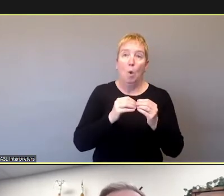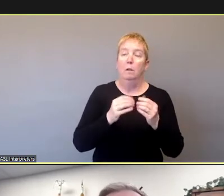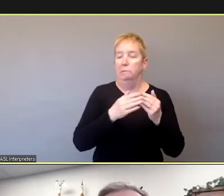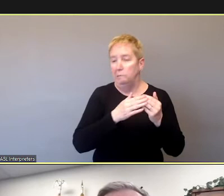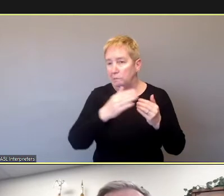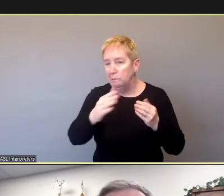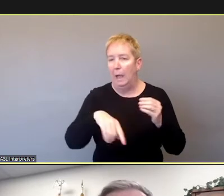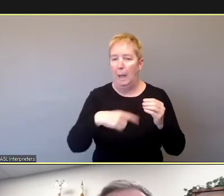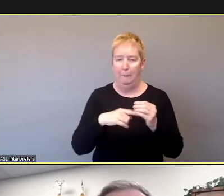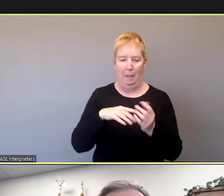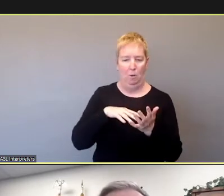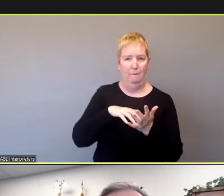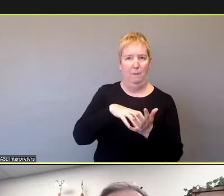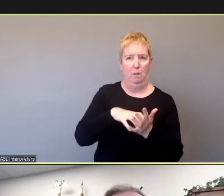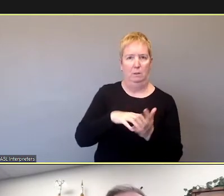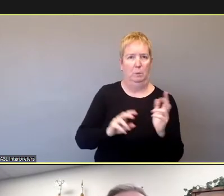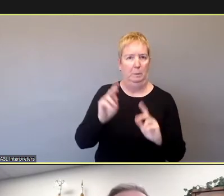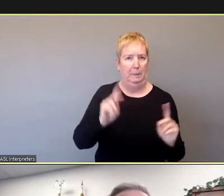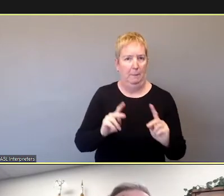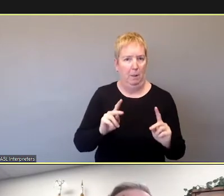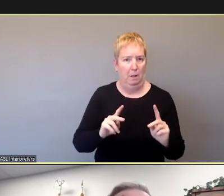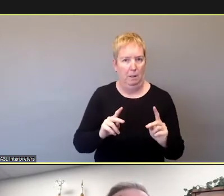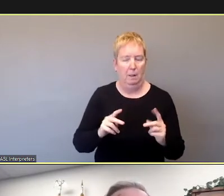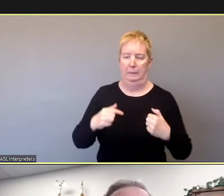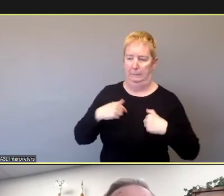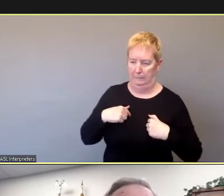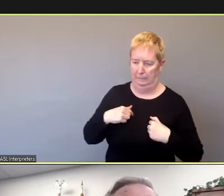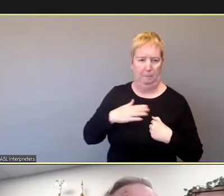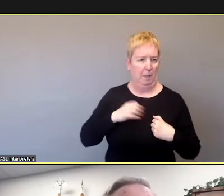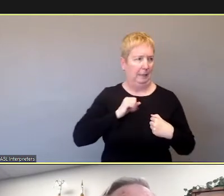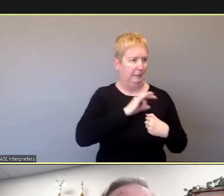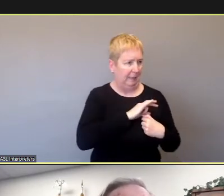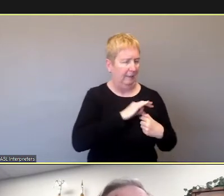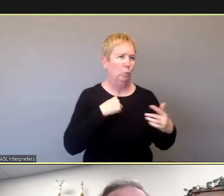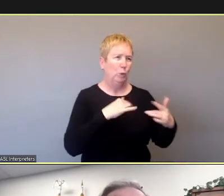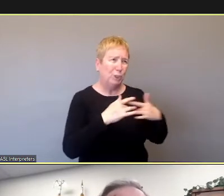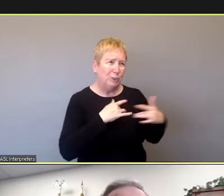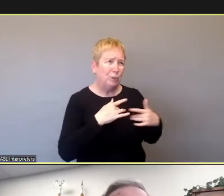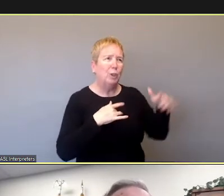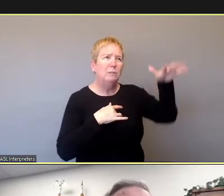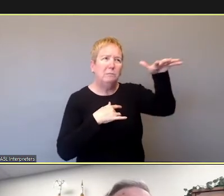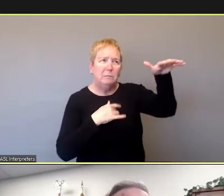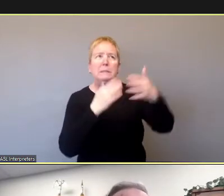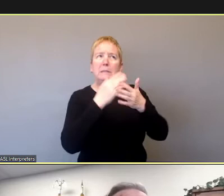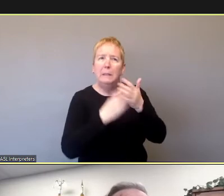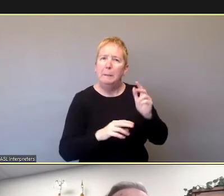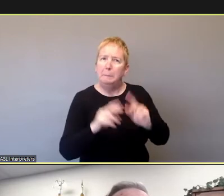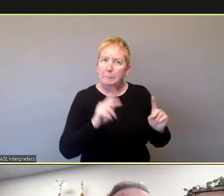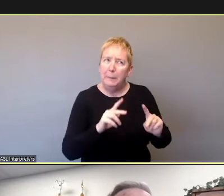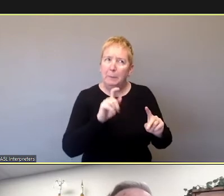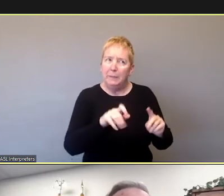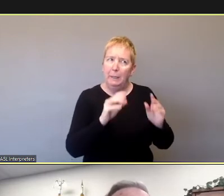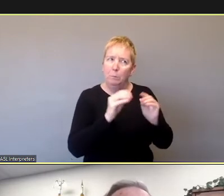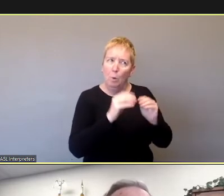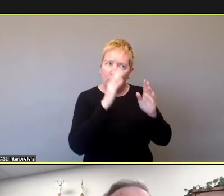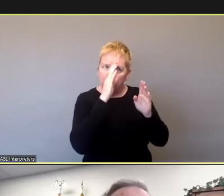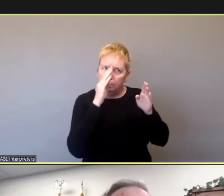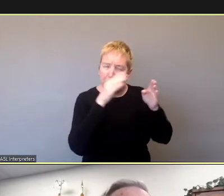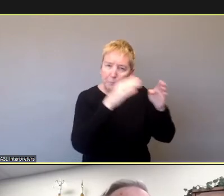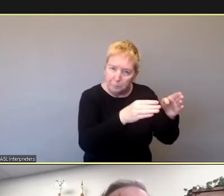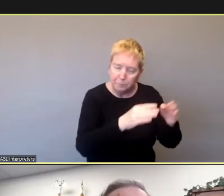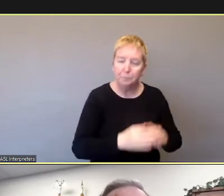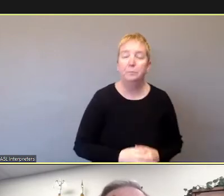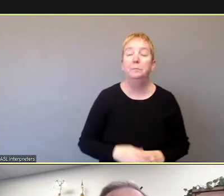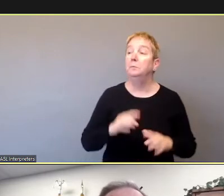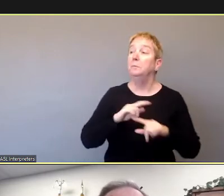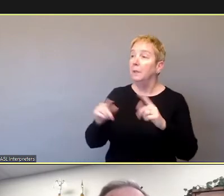I and my staff at DOH are worried about as we go on. So you can see, particularly in cases and hospitalizations,